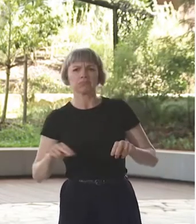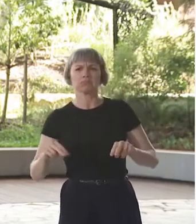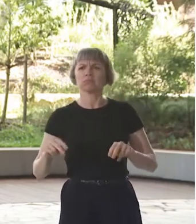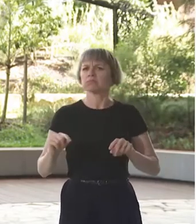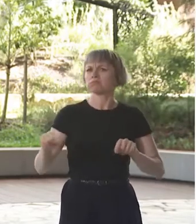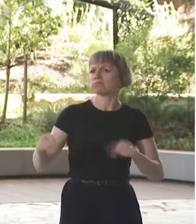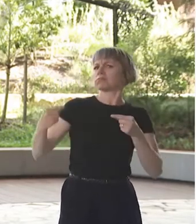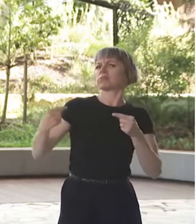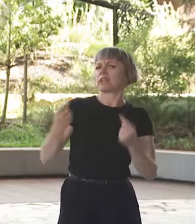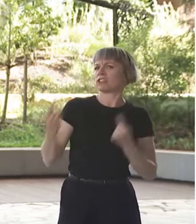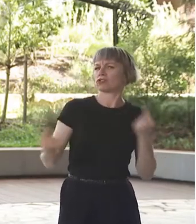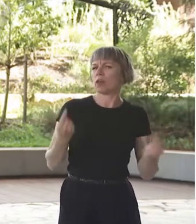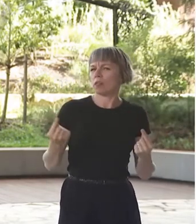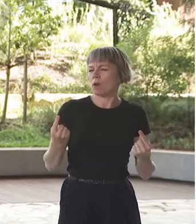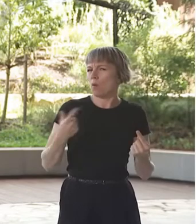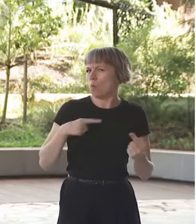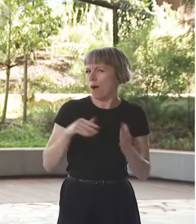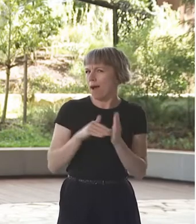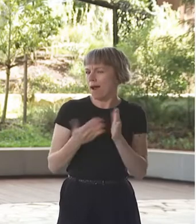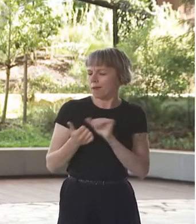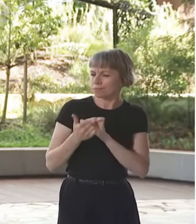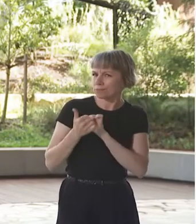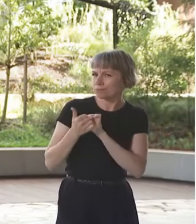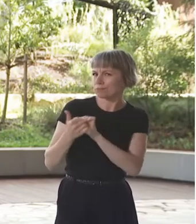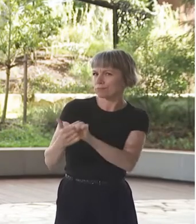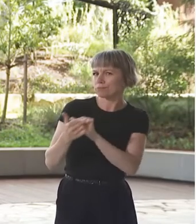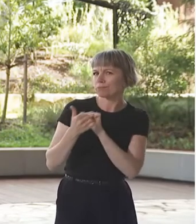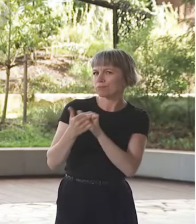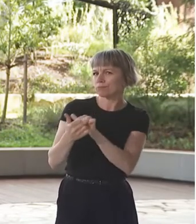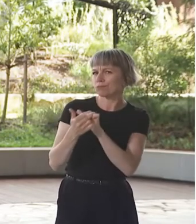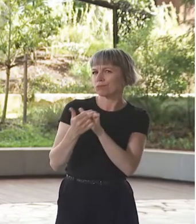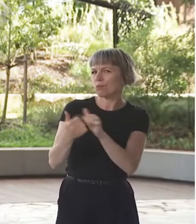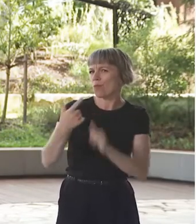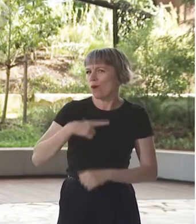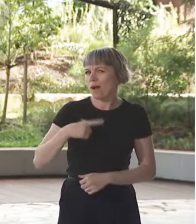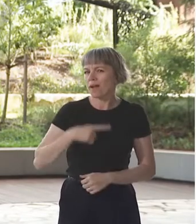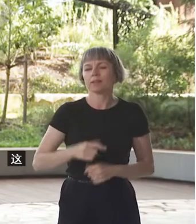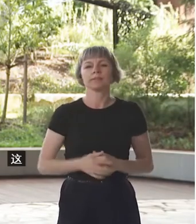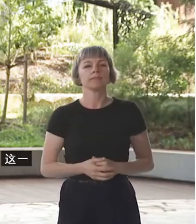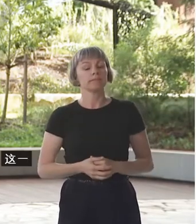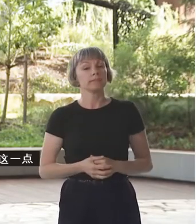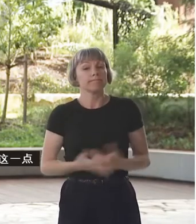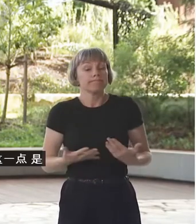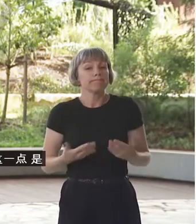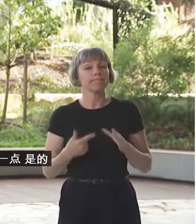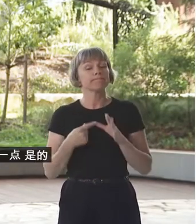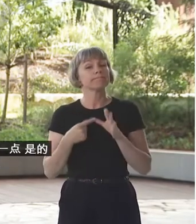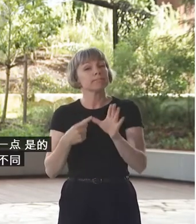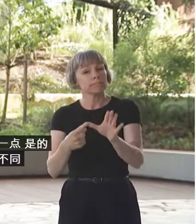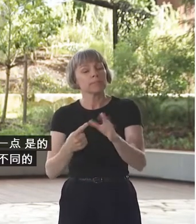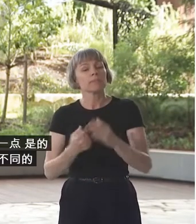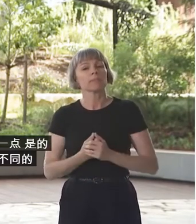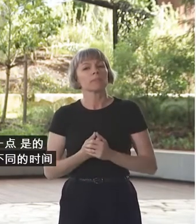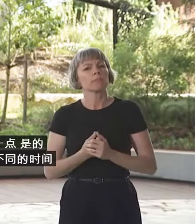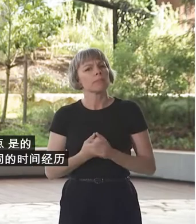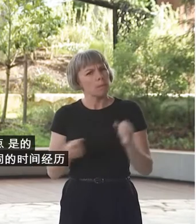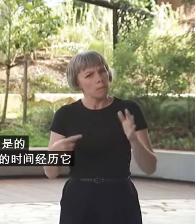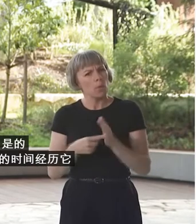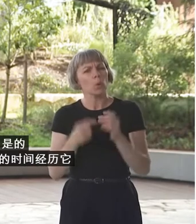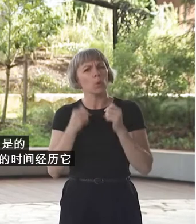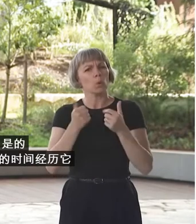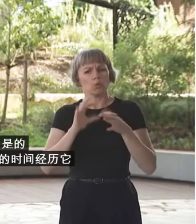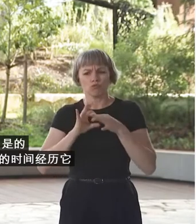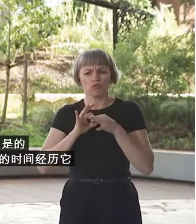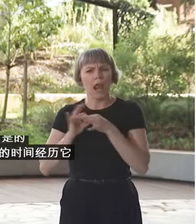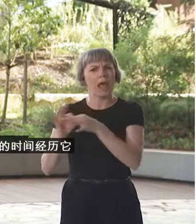with Well, it's very important to me to have a very good relationship with all the leaders across the country. We're all going through this together. We're just going through it at